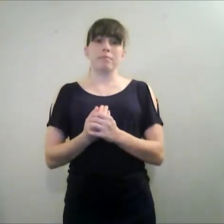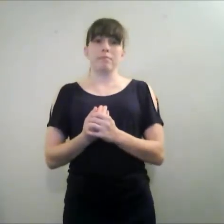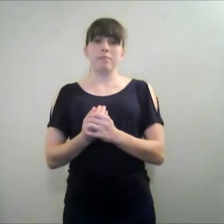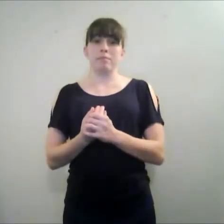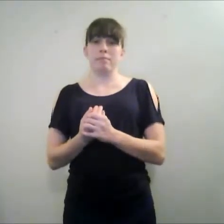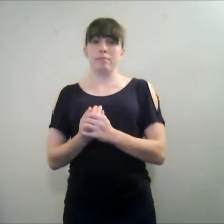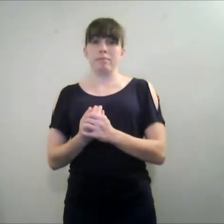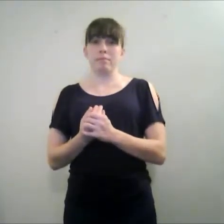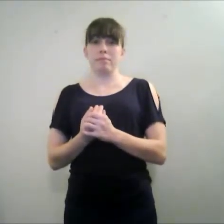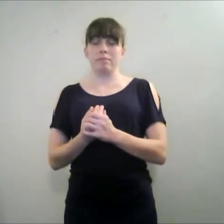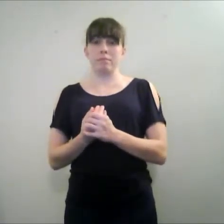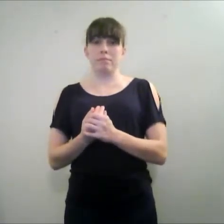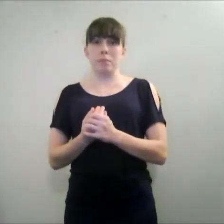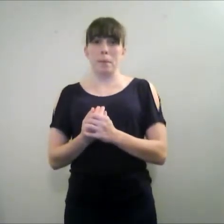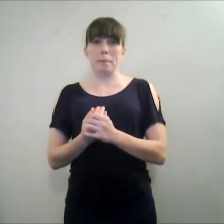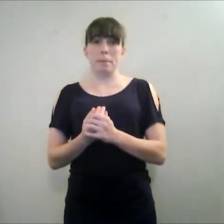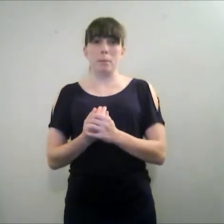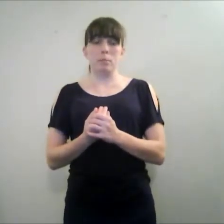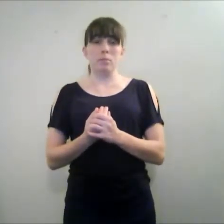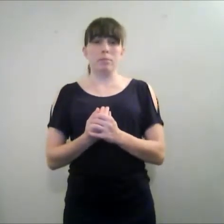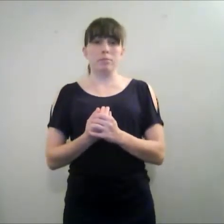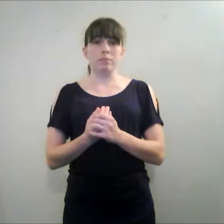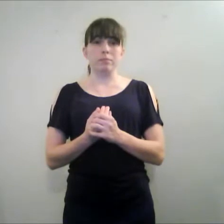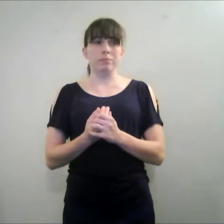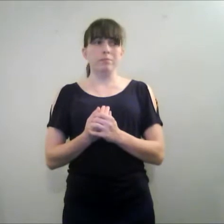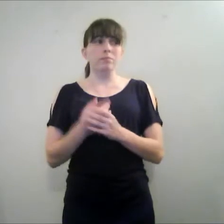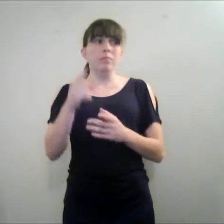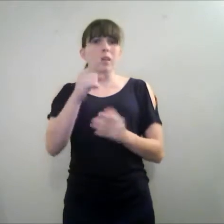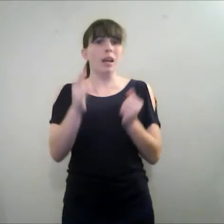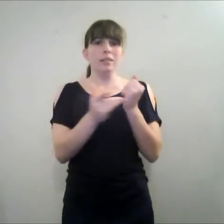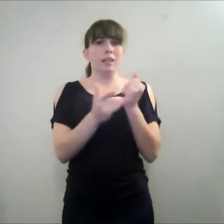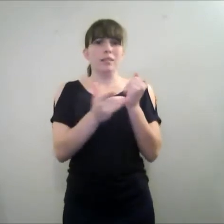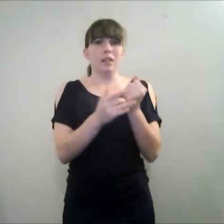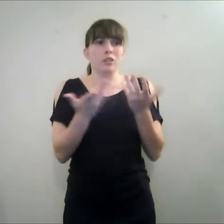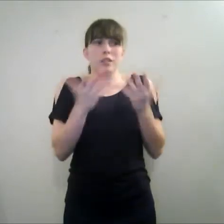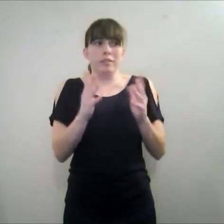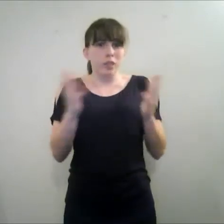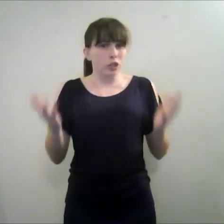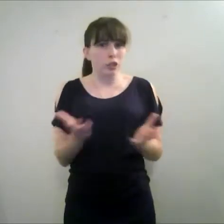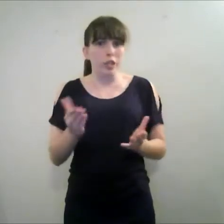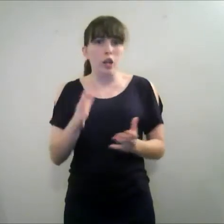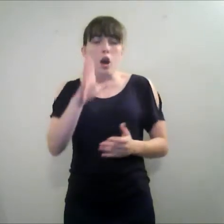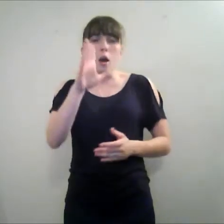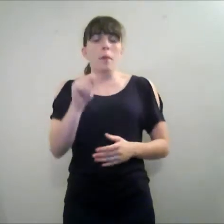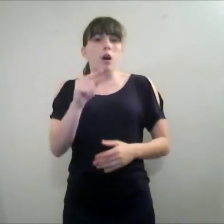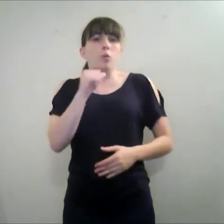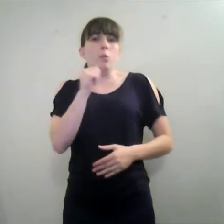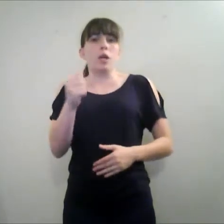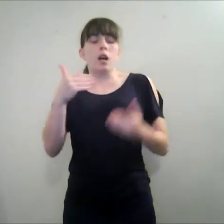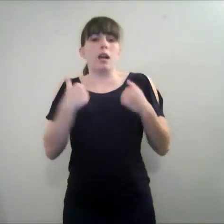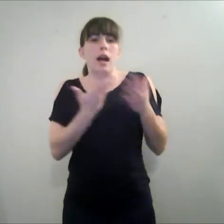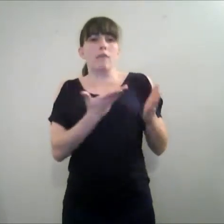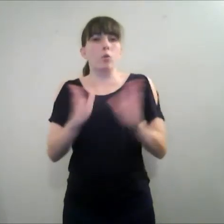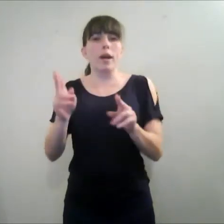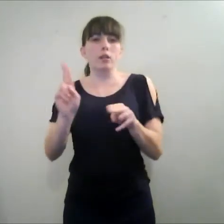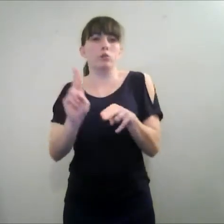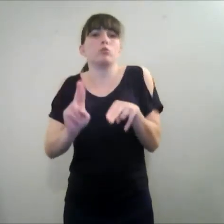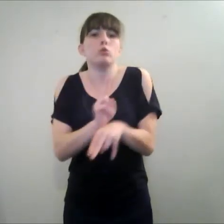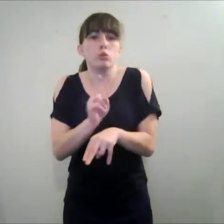key certificates. These technologies have been around for a while. We've just had no way of packaging them up. So the technology already exists. We know